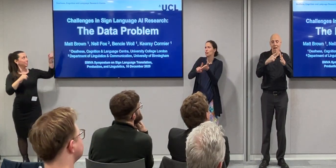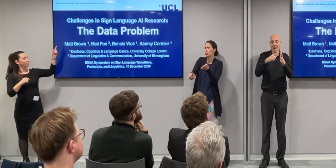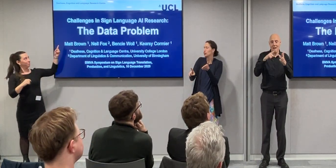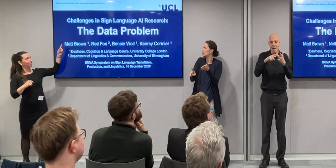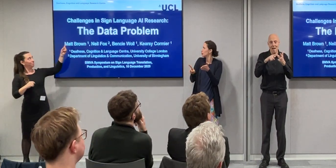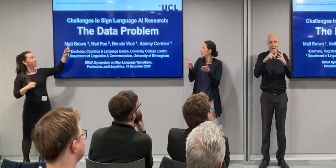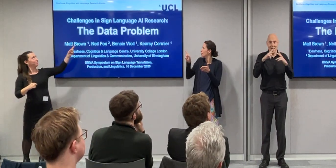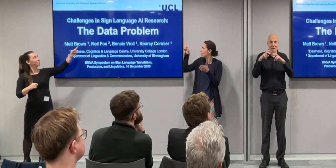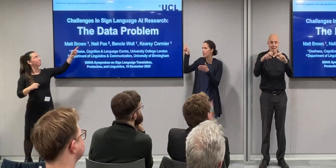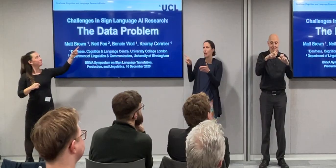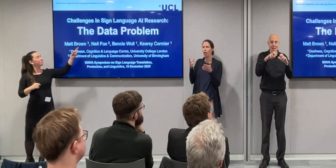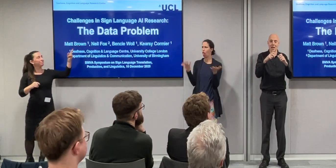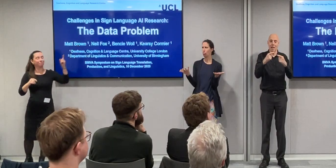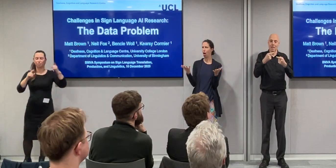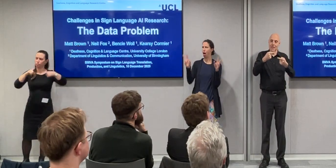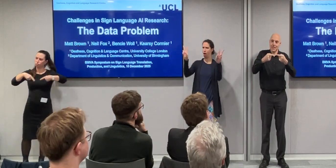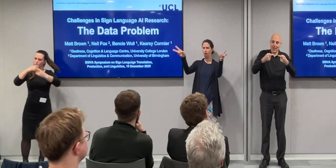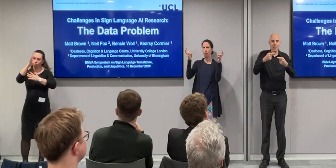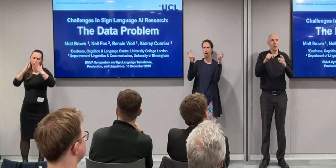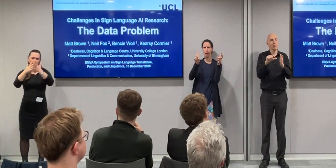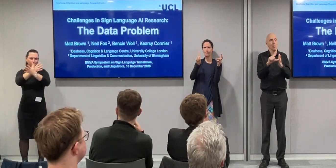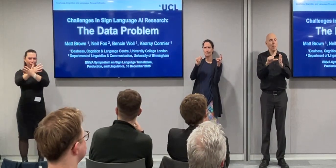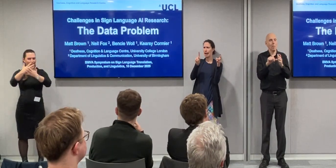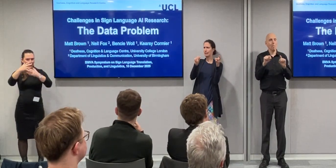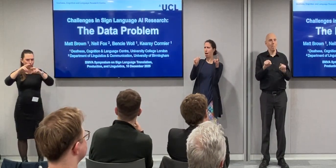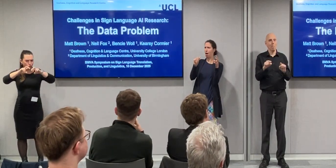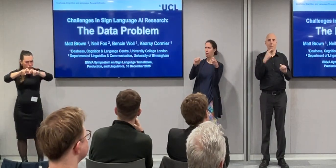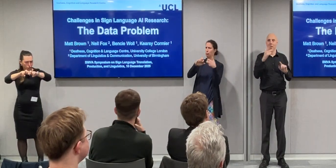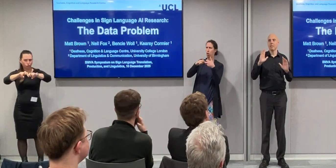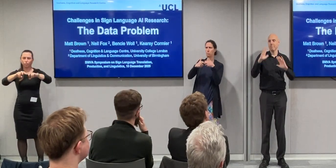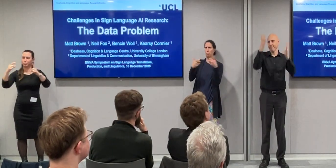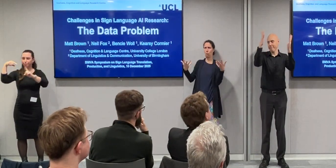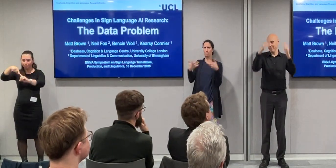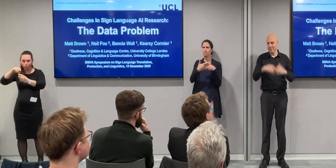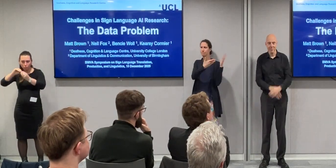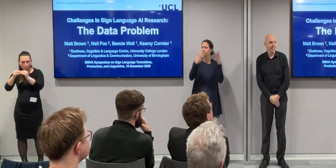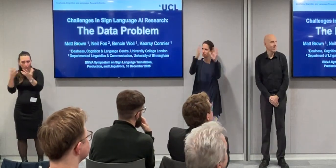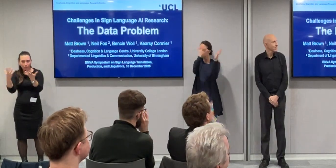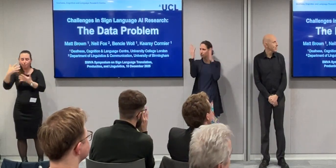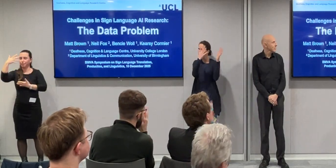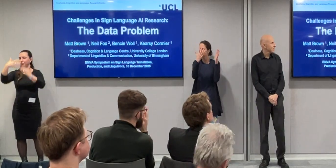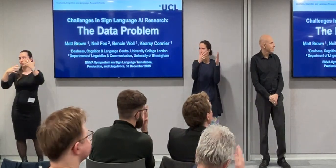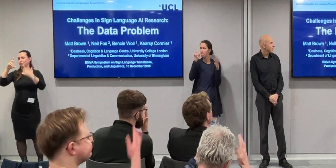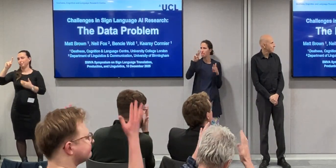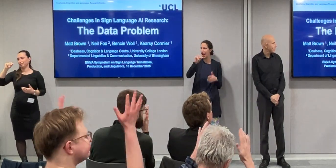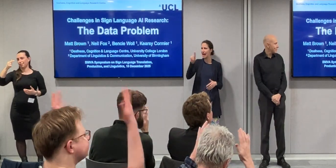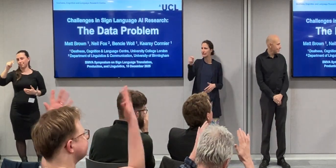the data problem. Yeah, let's give him a big applause, please.